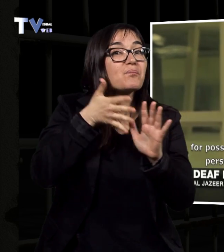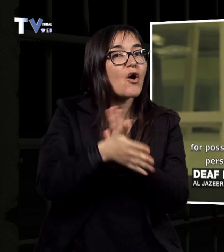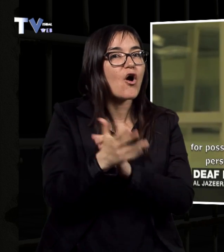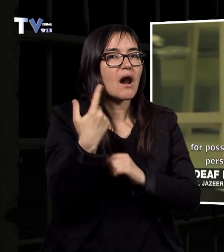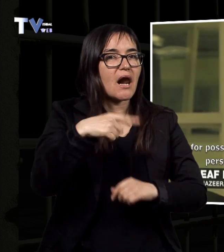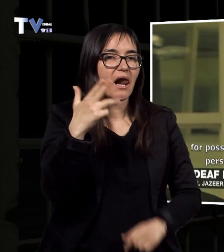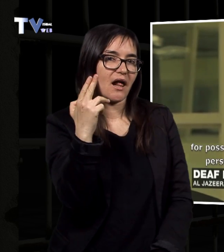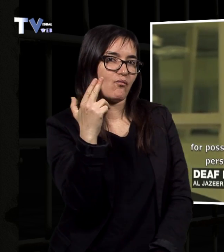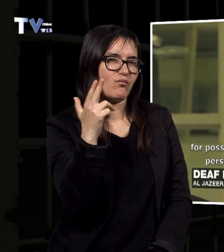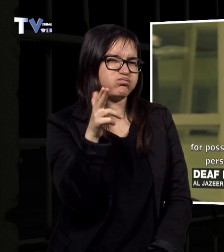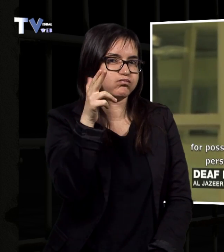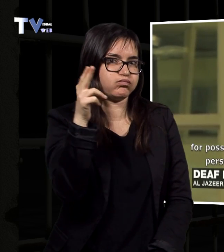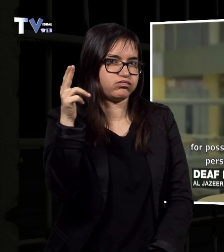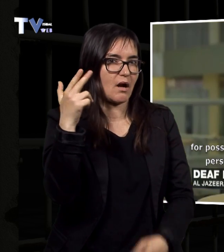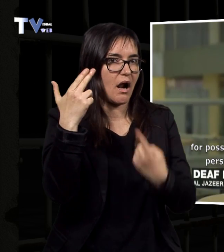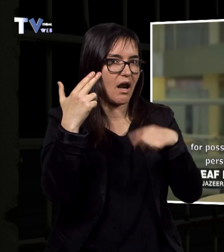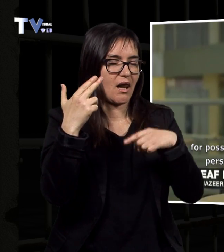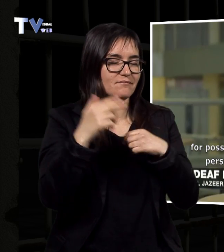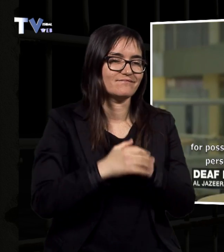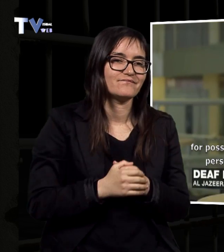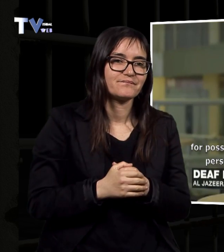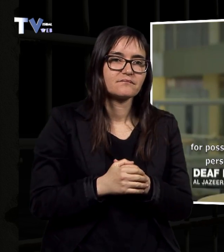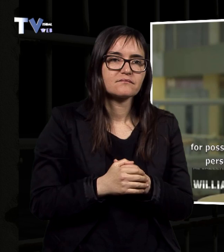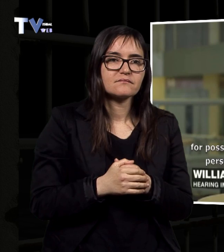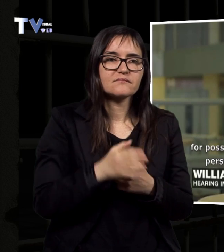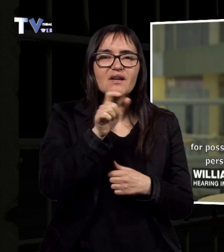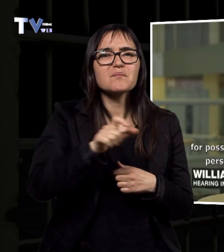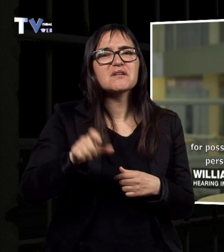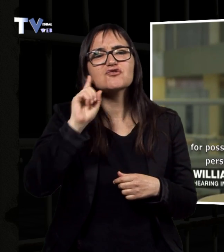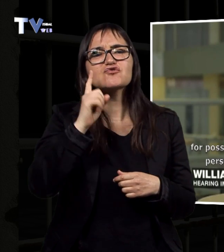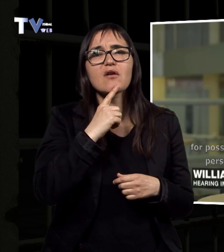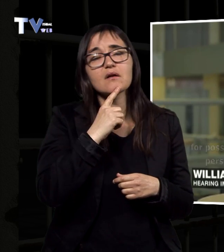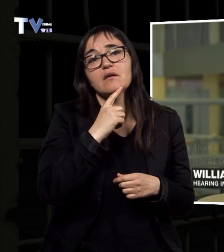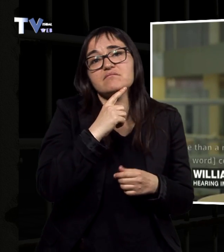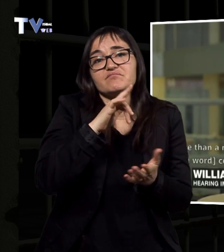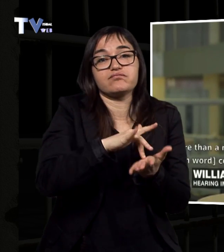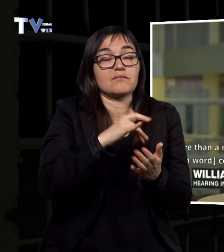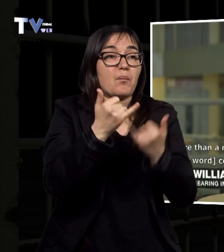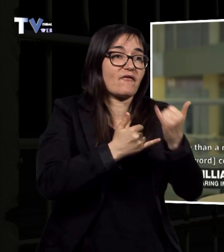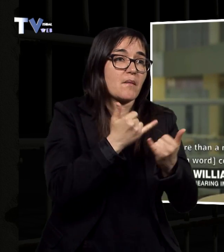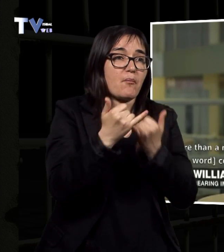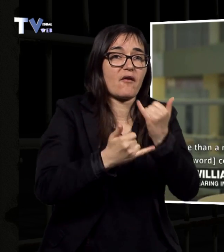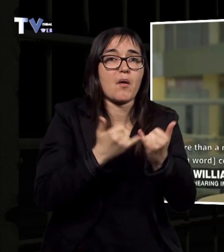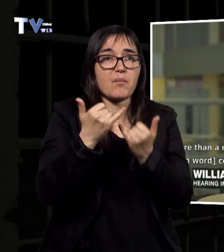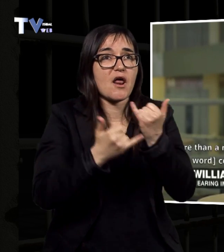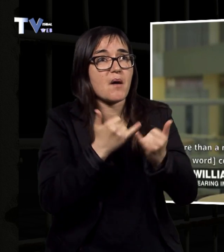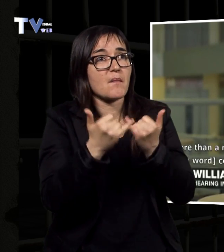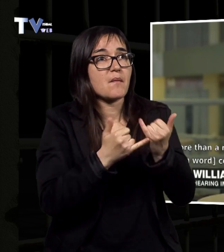possession of a firearm. An impaired person, we will always get problems, more than a normal